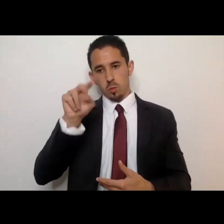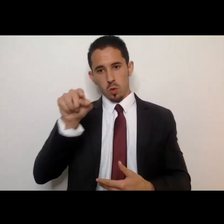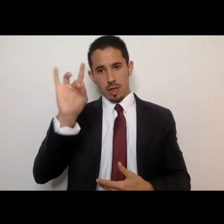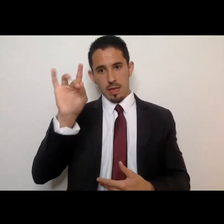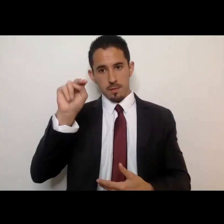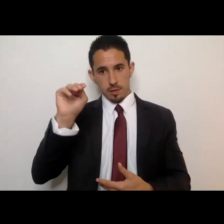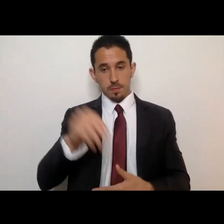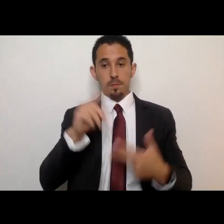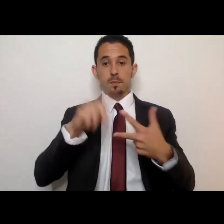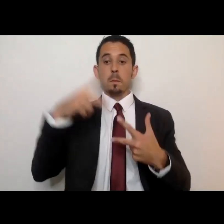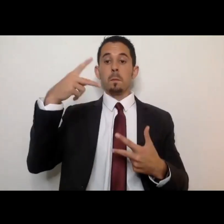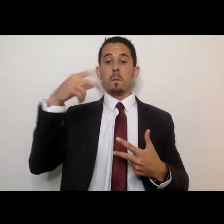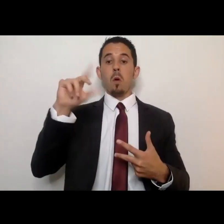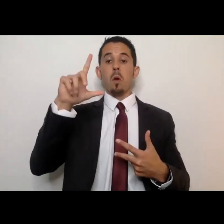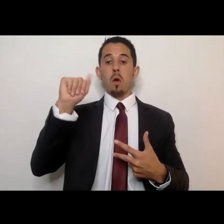of